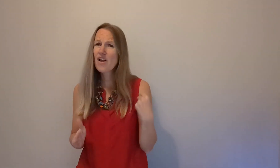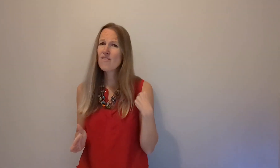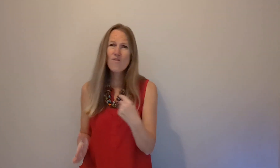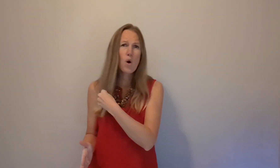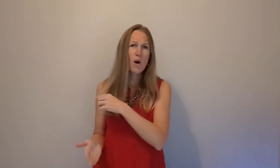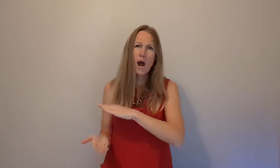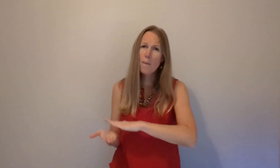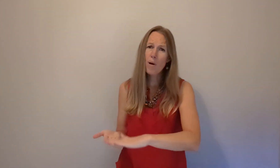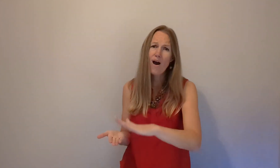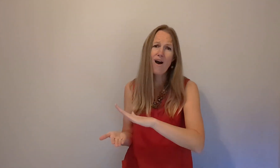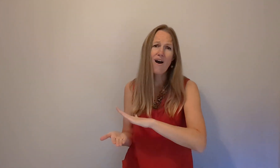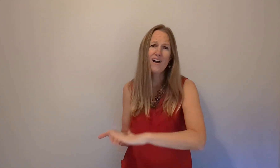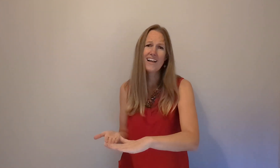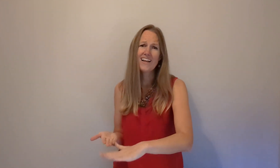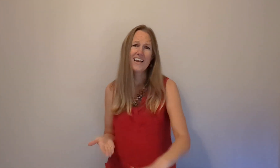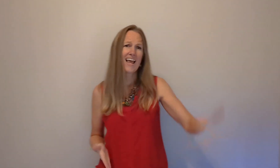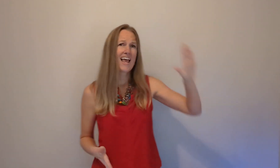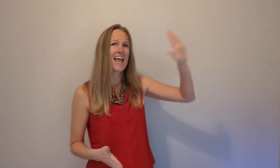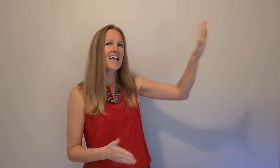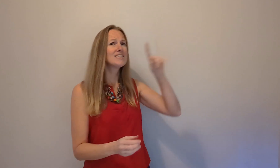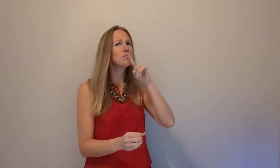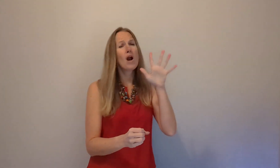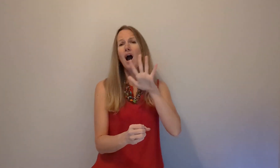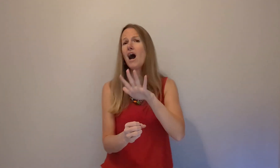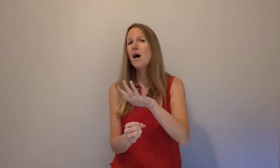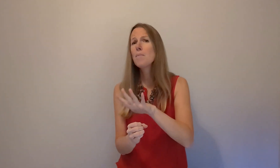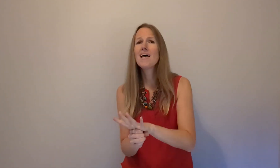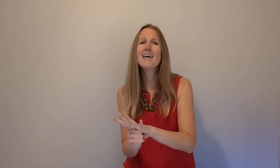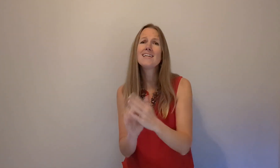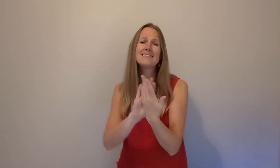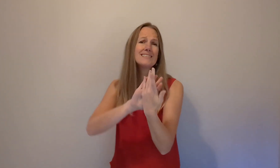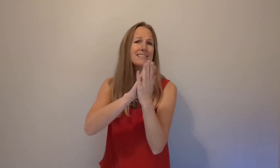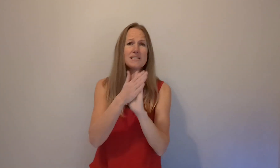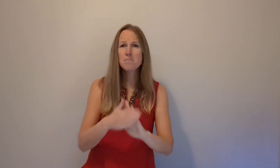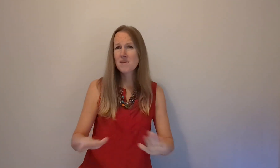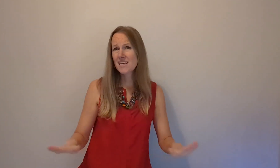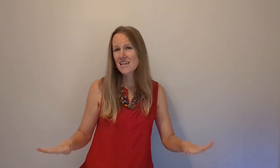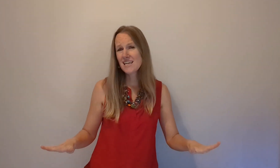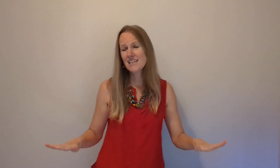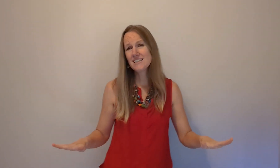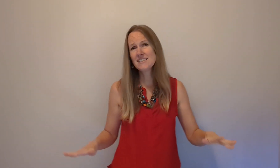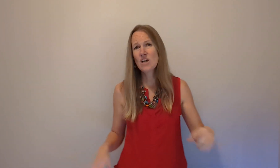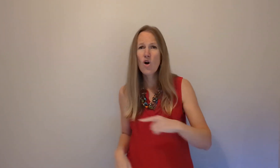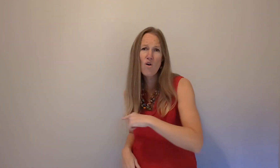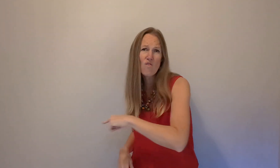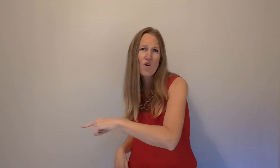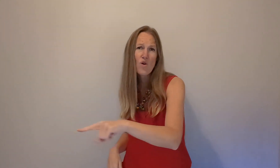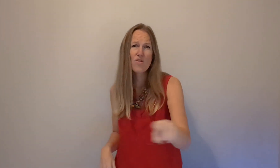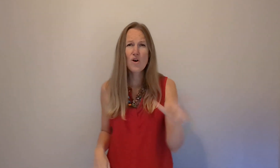slain for our pardon. His promise is peace for